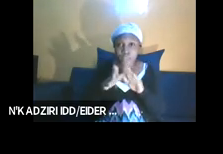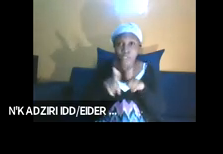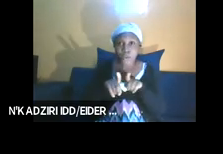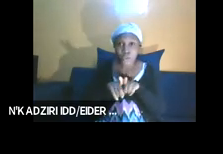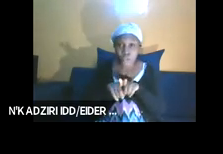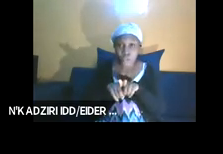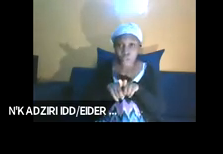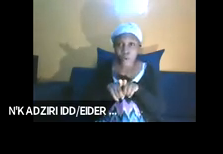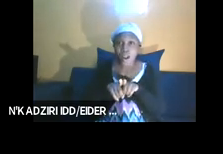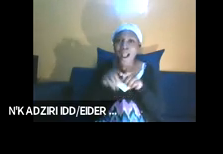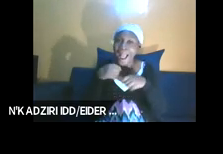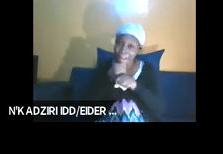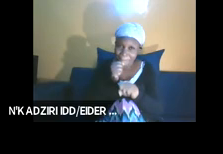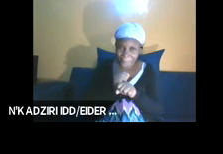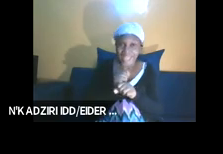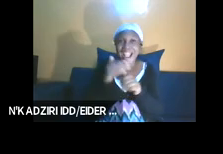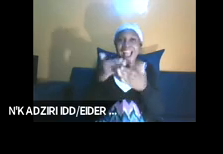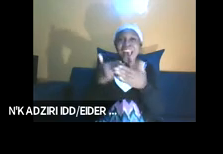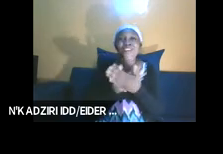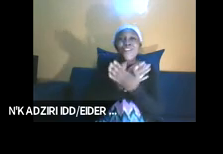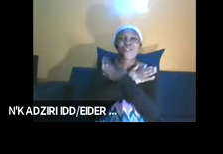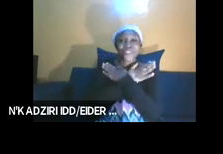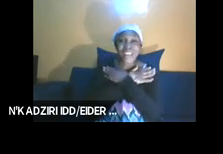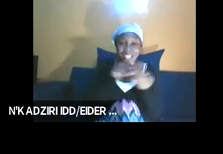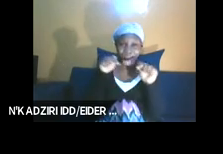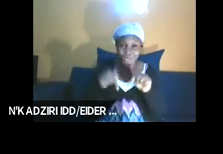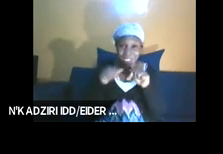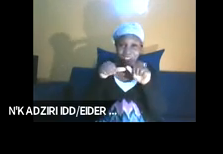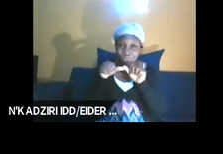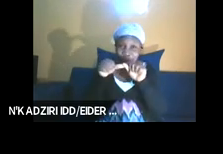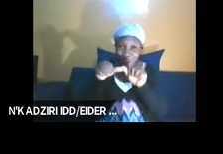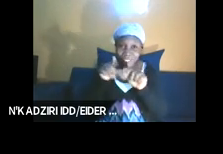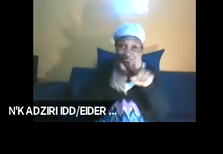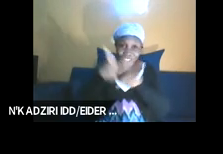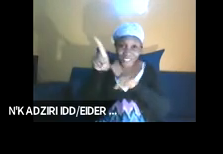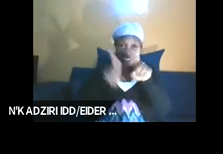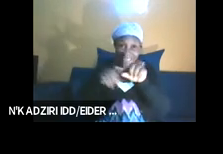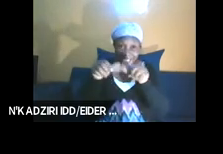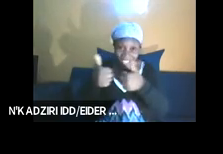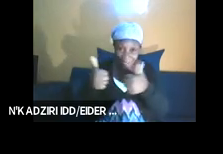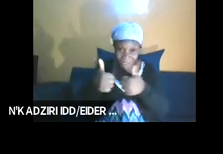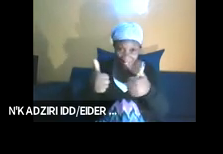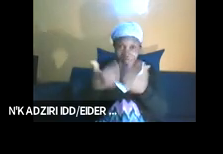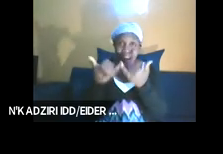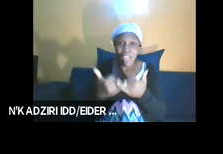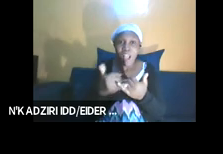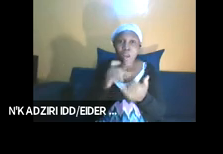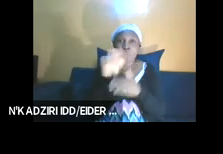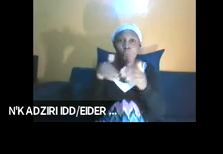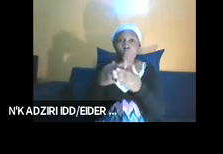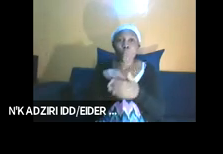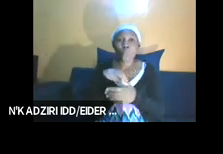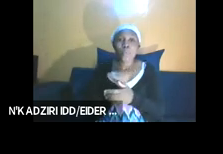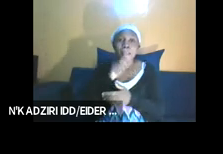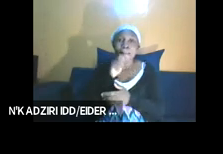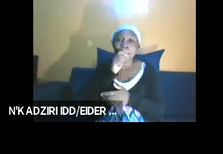friend today and with whom you can continue the journey with. So let us mute so that we can